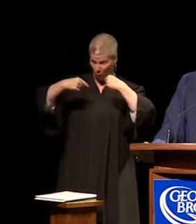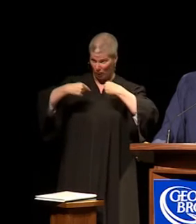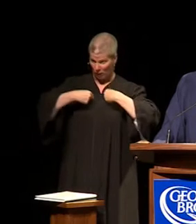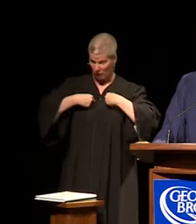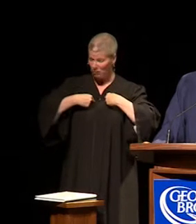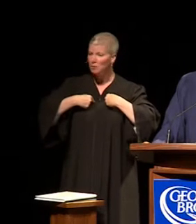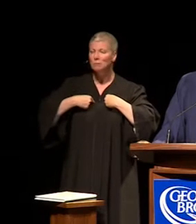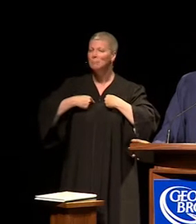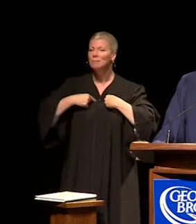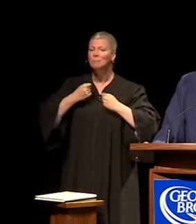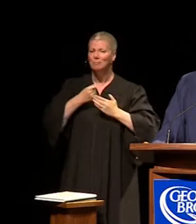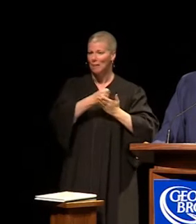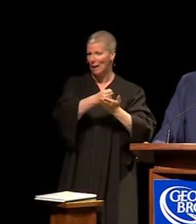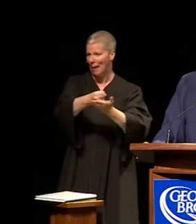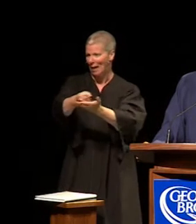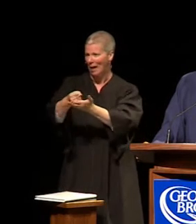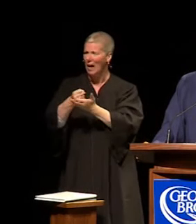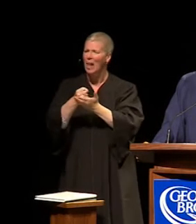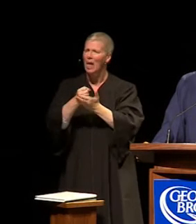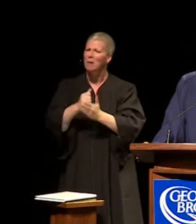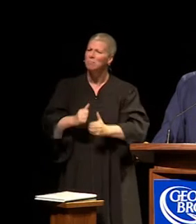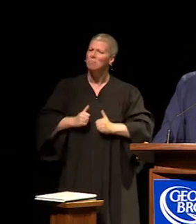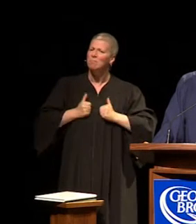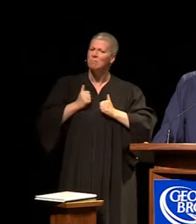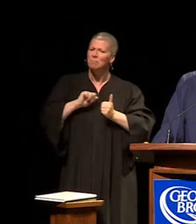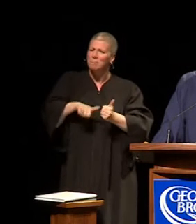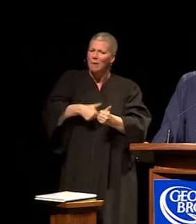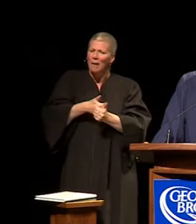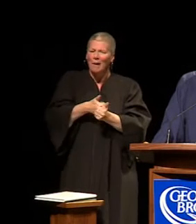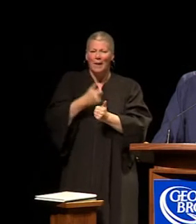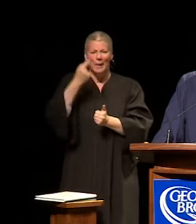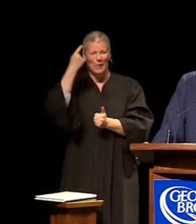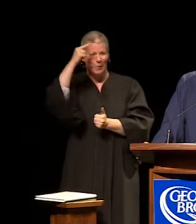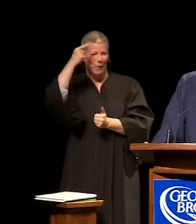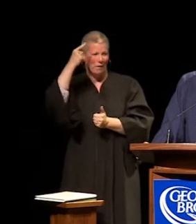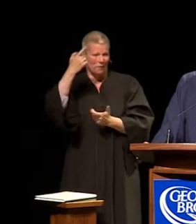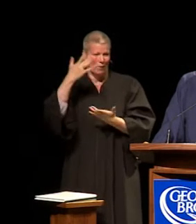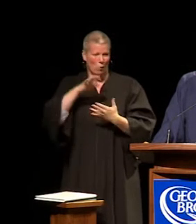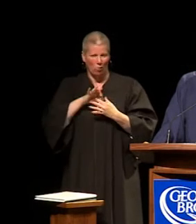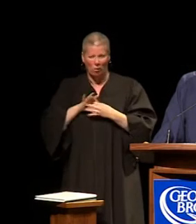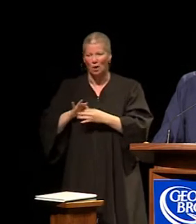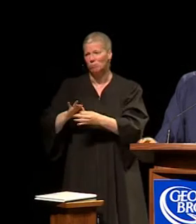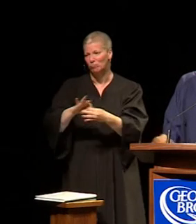what makes life worthwhile and meaningful.